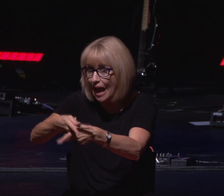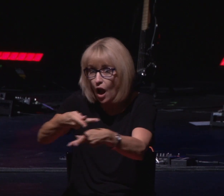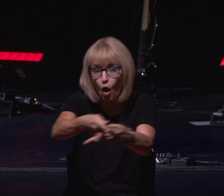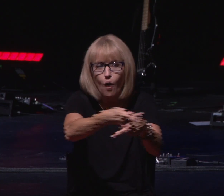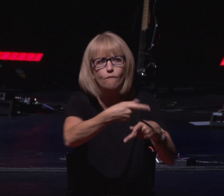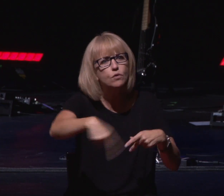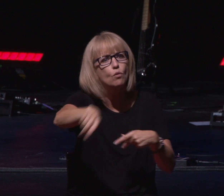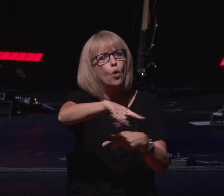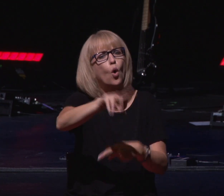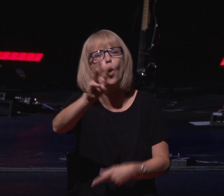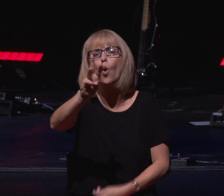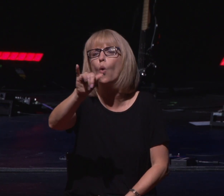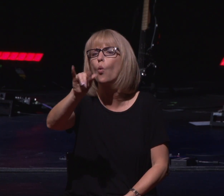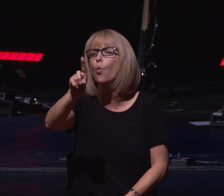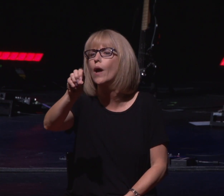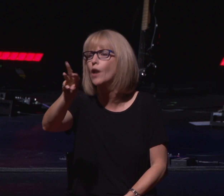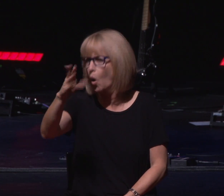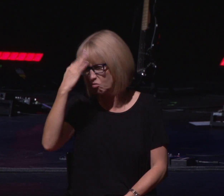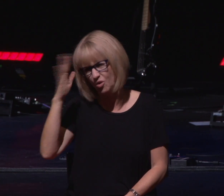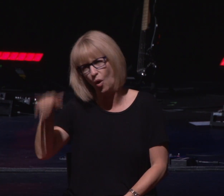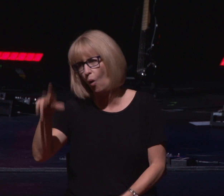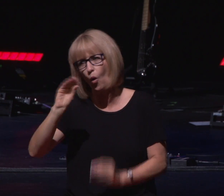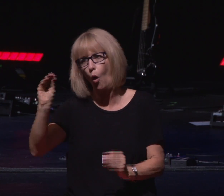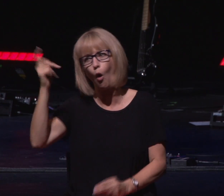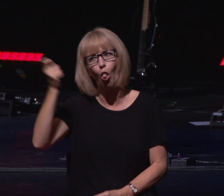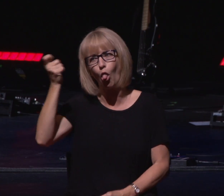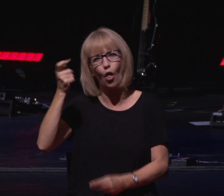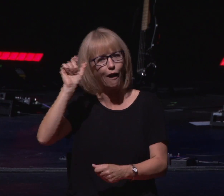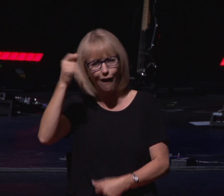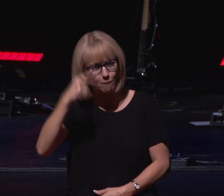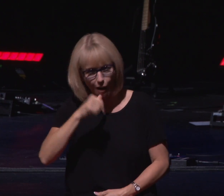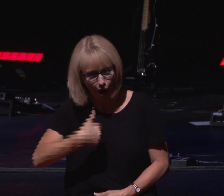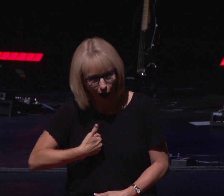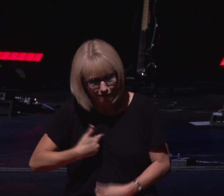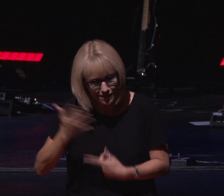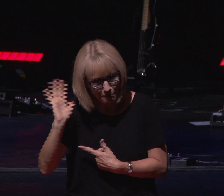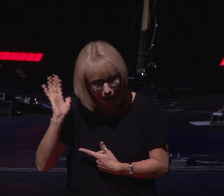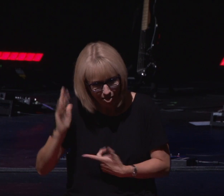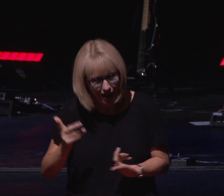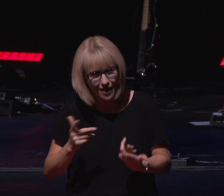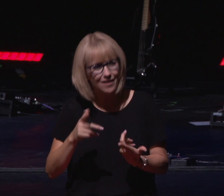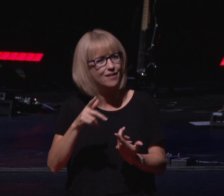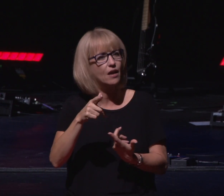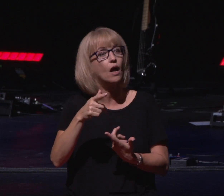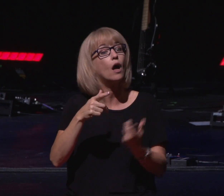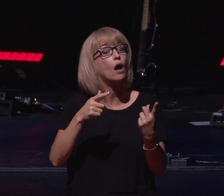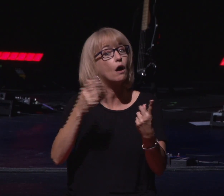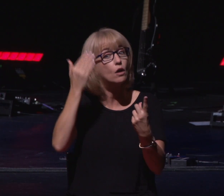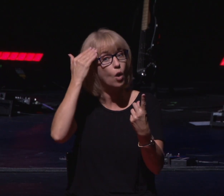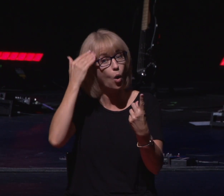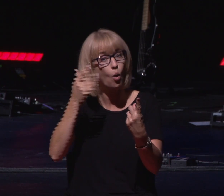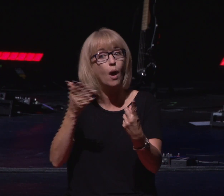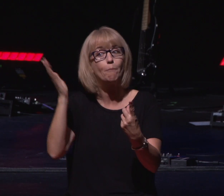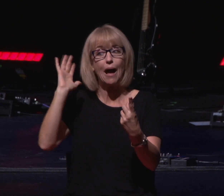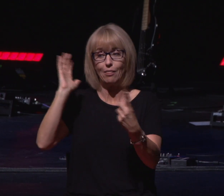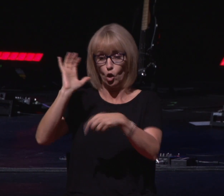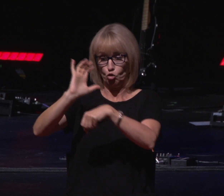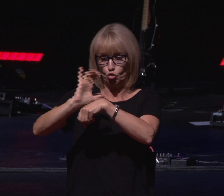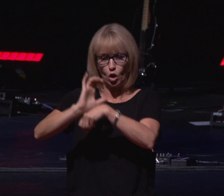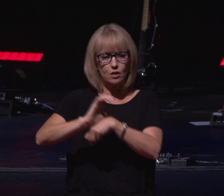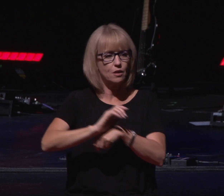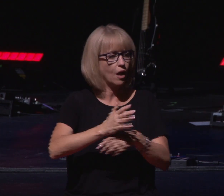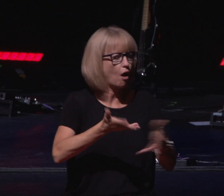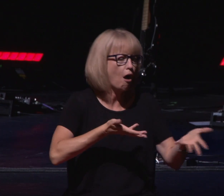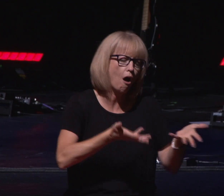wasn't a government system to provide for them. But a problem arose because the Jewish widows were being treated much better than the